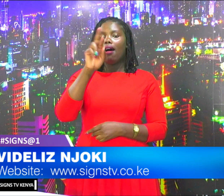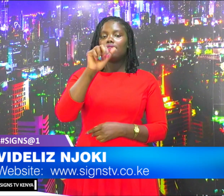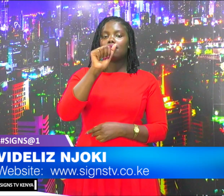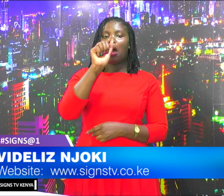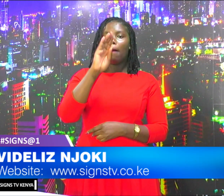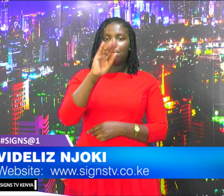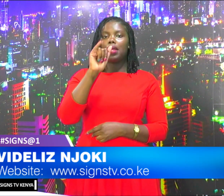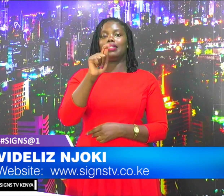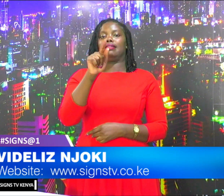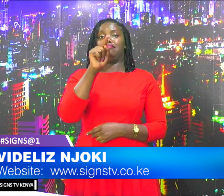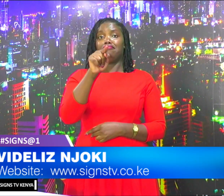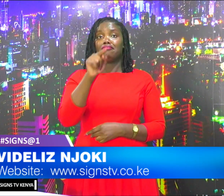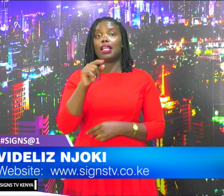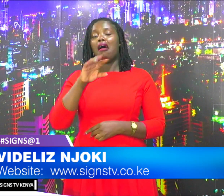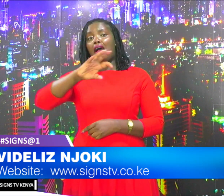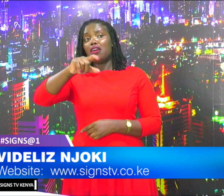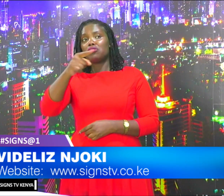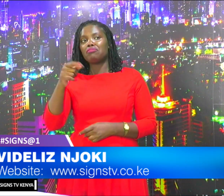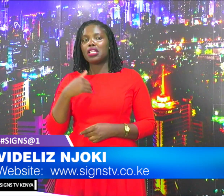counties have called